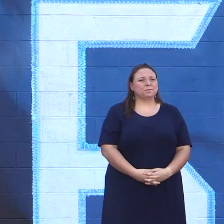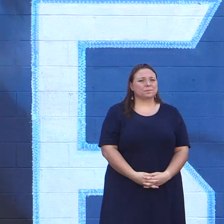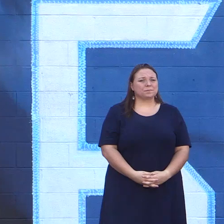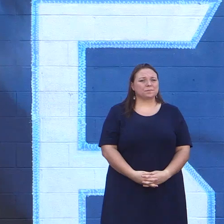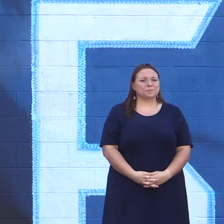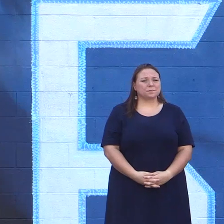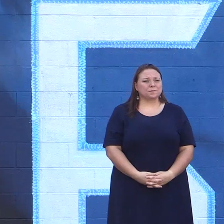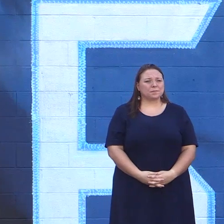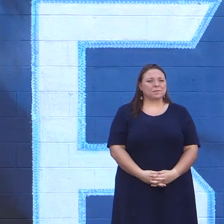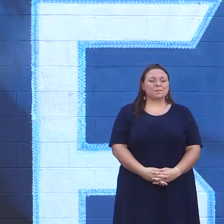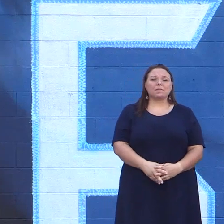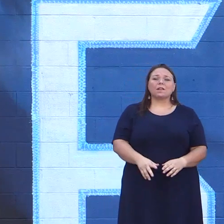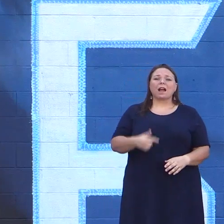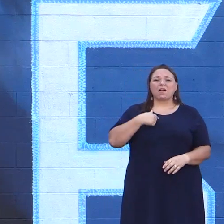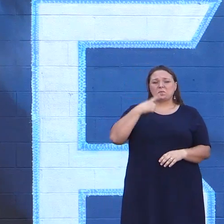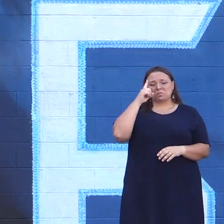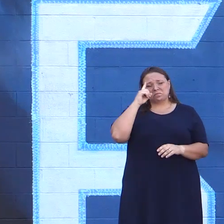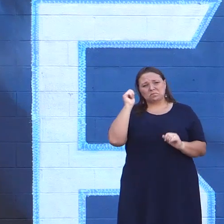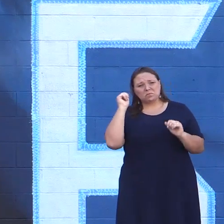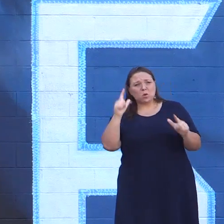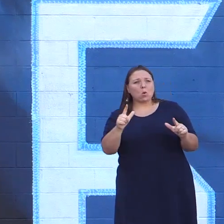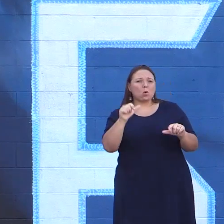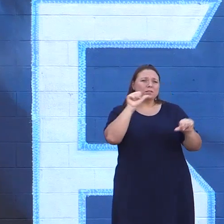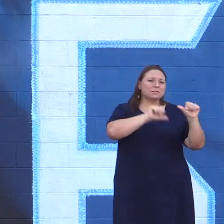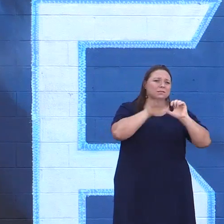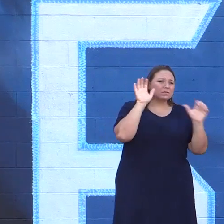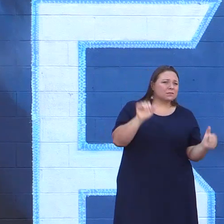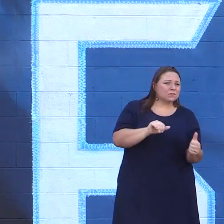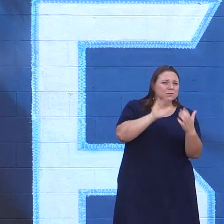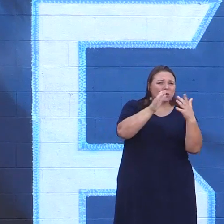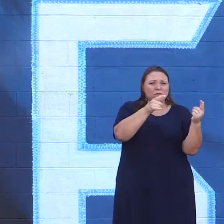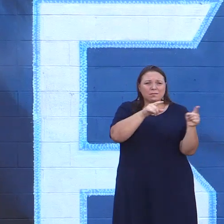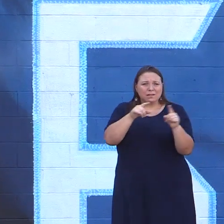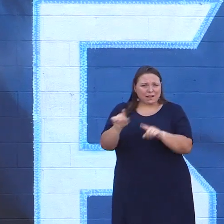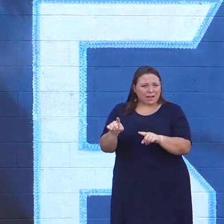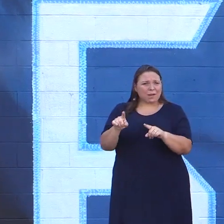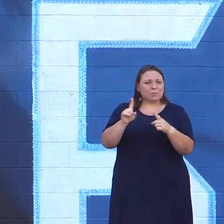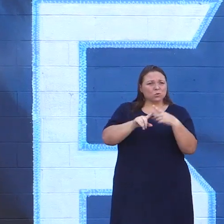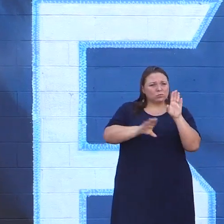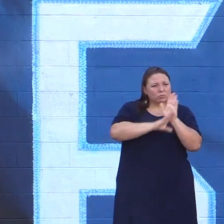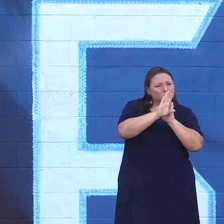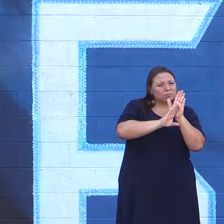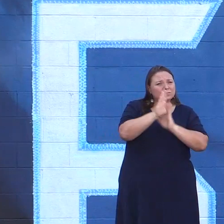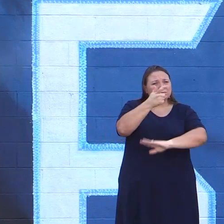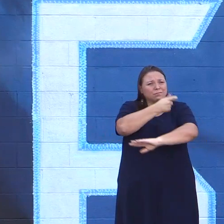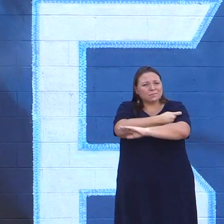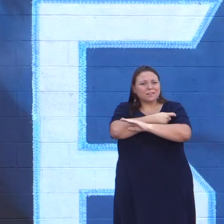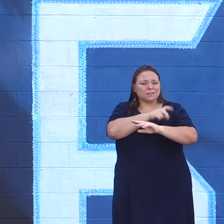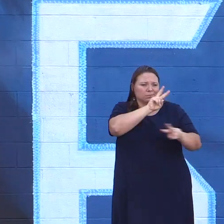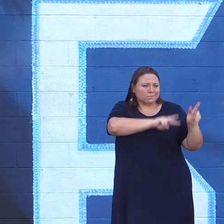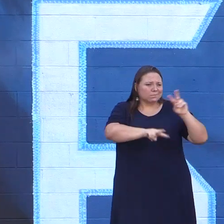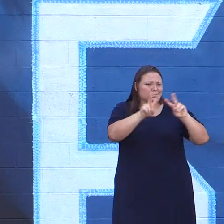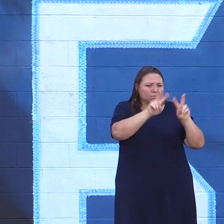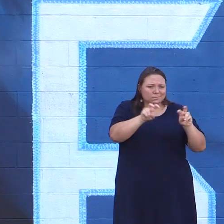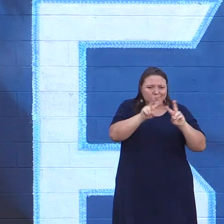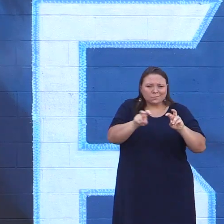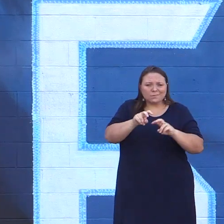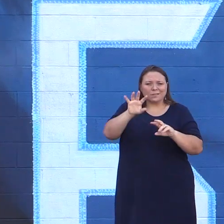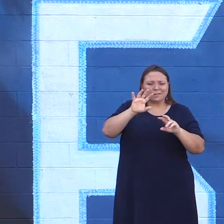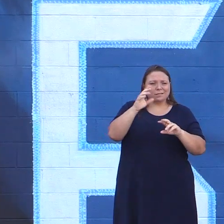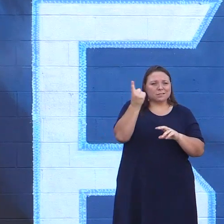Indeed, probably every conceivable scientific approach to developing a vaccine is being evaluated somewhere in the